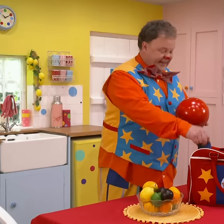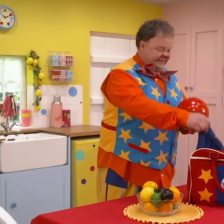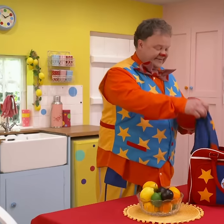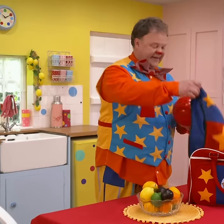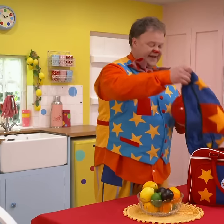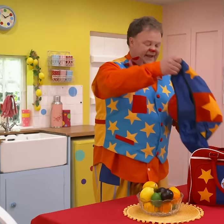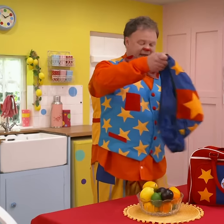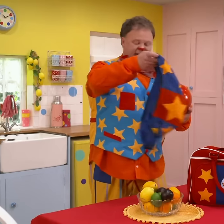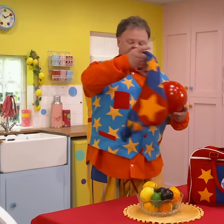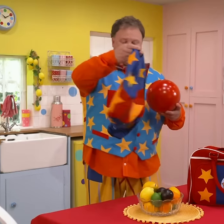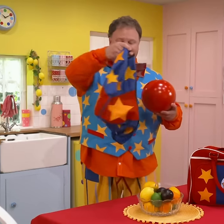Woohoo! Ta-da!